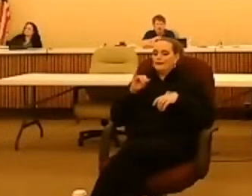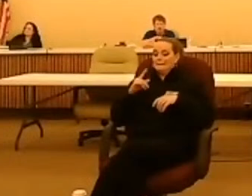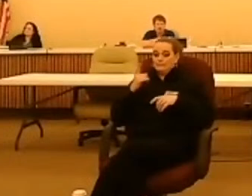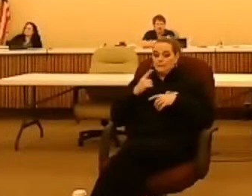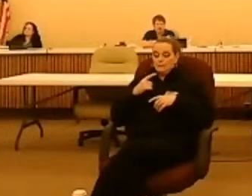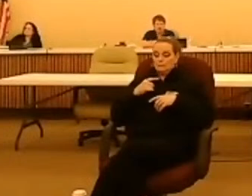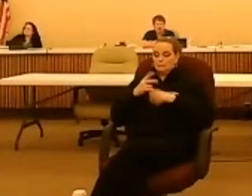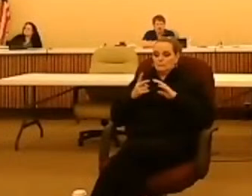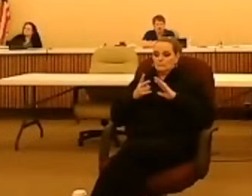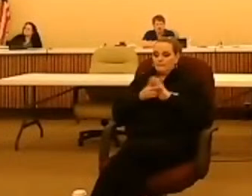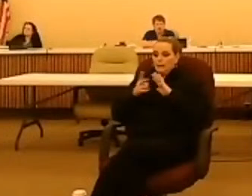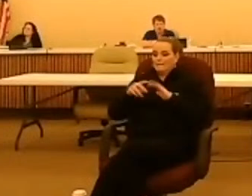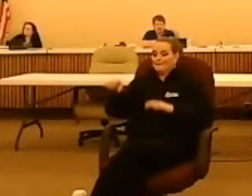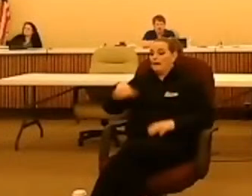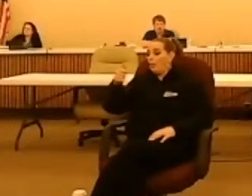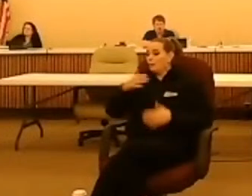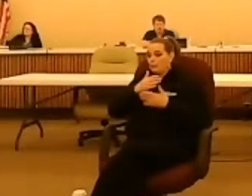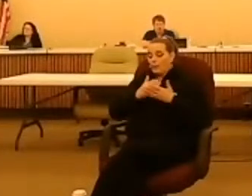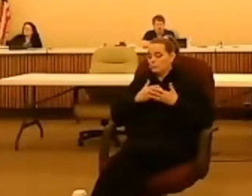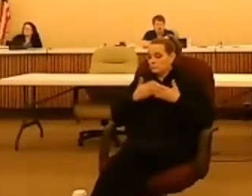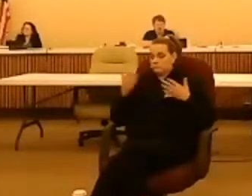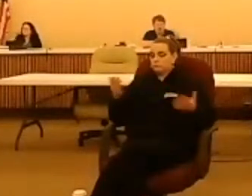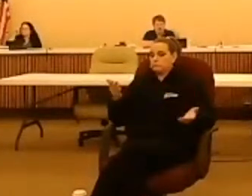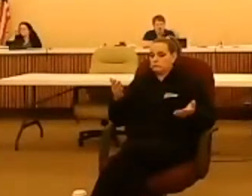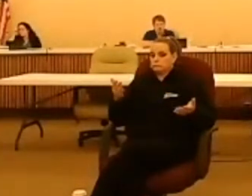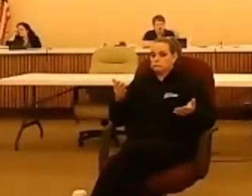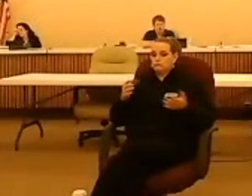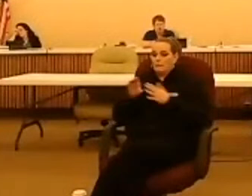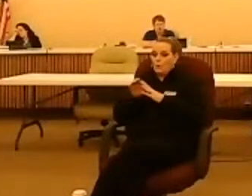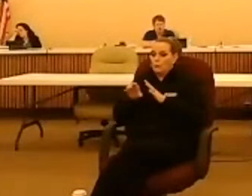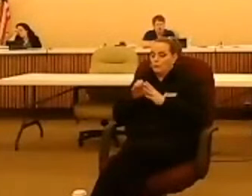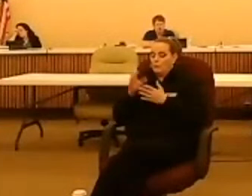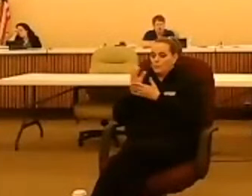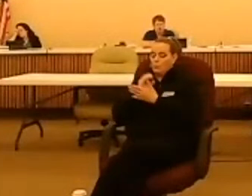violates the other portion of the code,